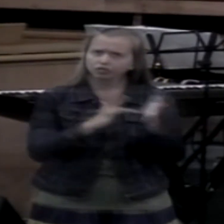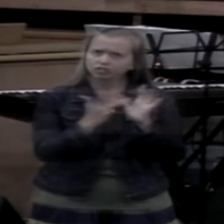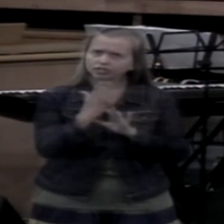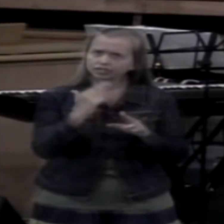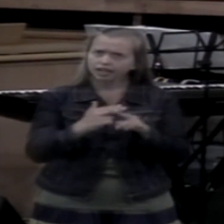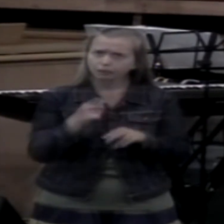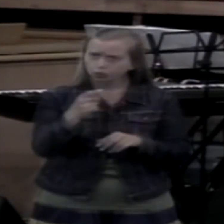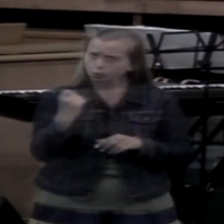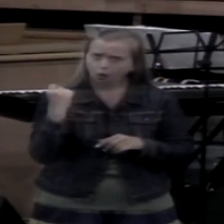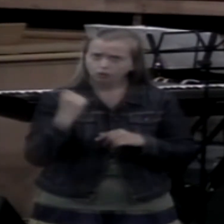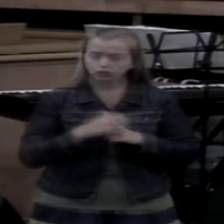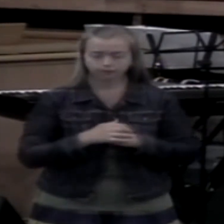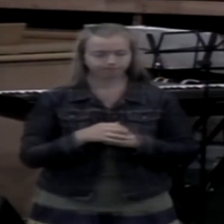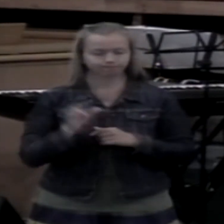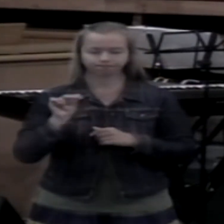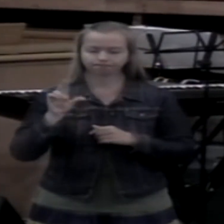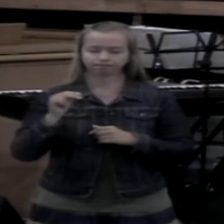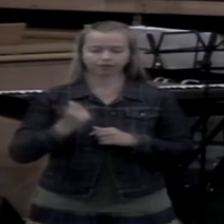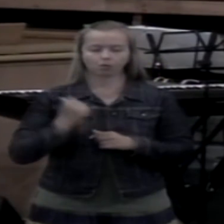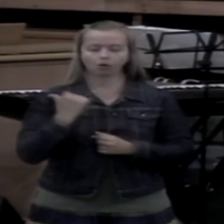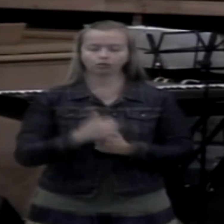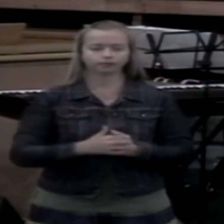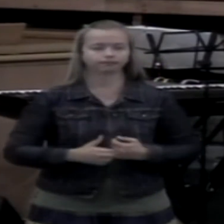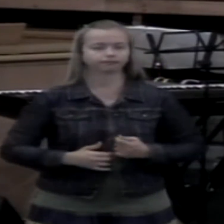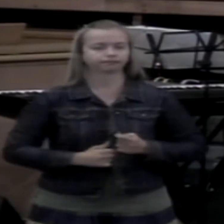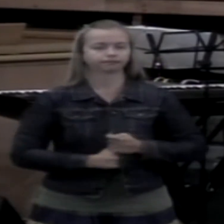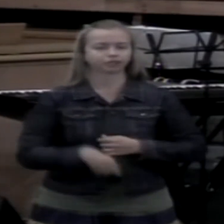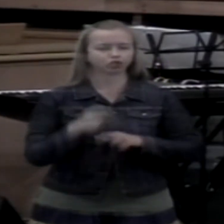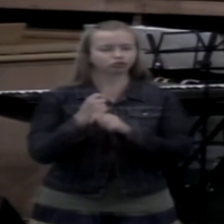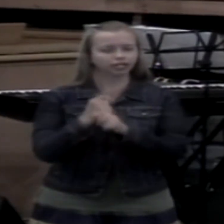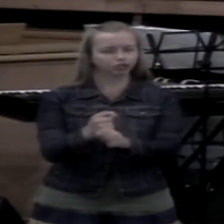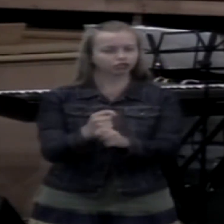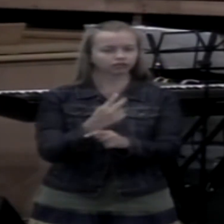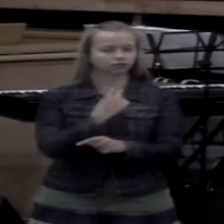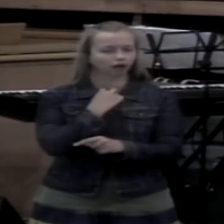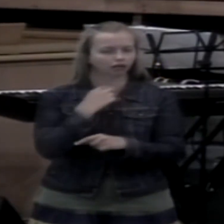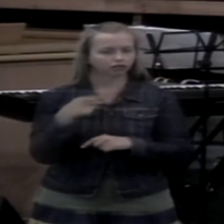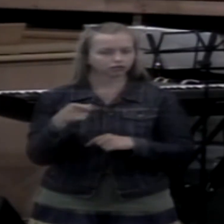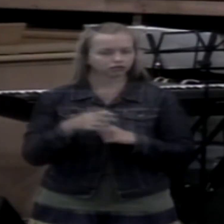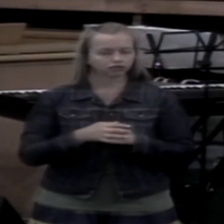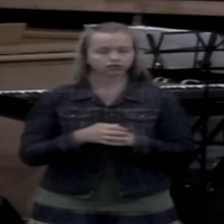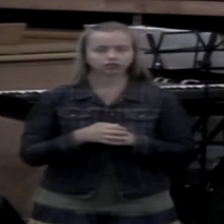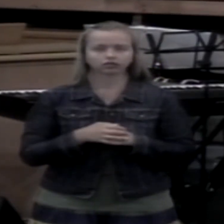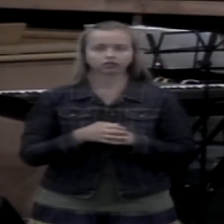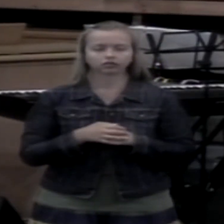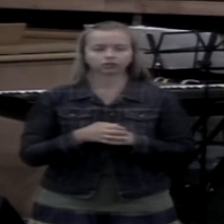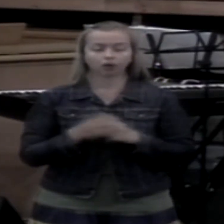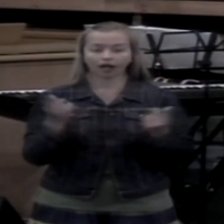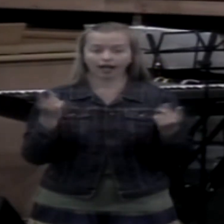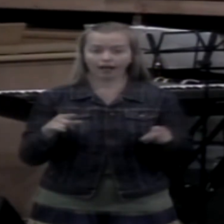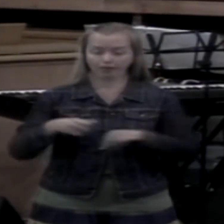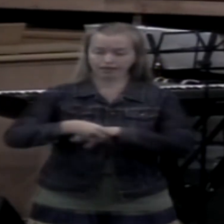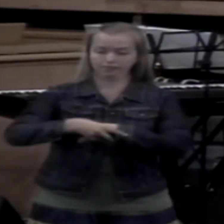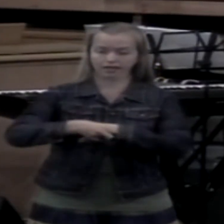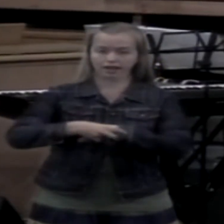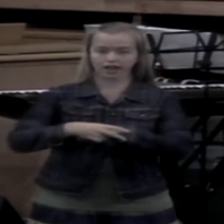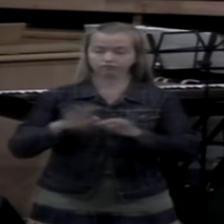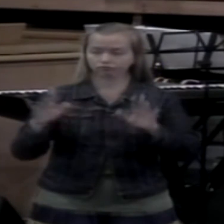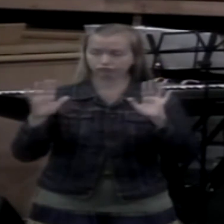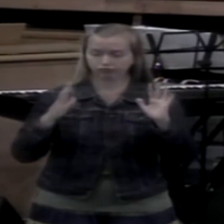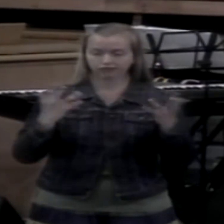in Jesus' name? He said, no, I won't do it. Well, midnight came, it was time for me to